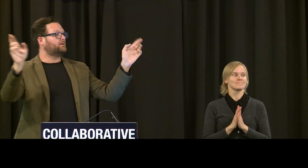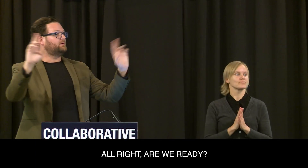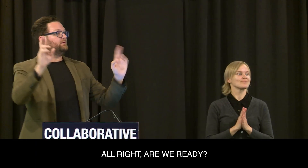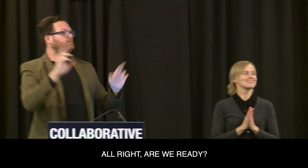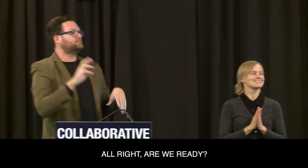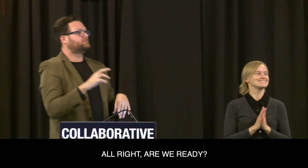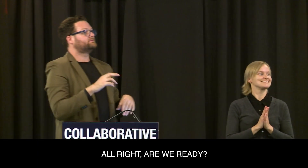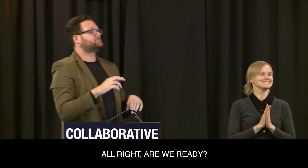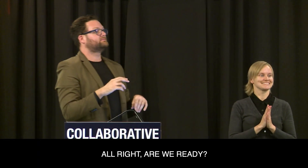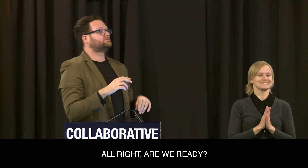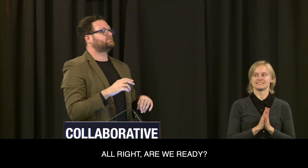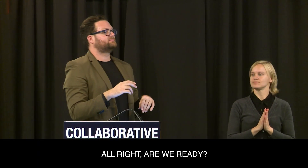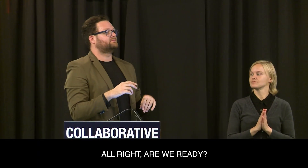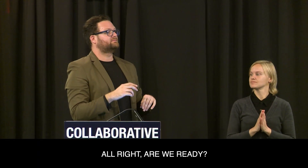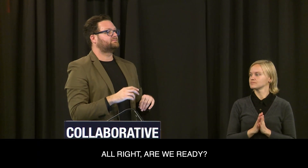All right, are we ready?